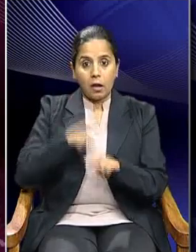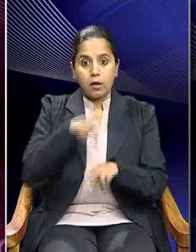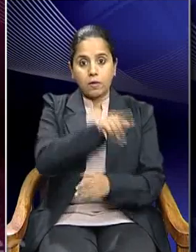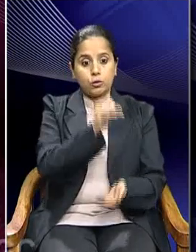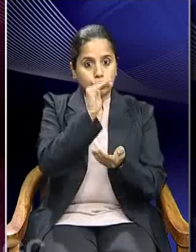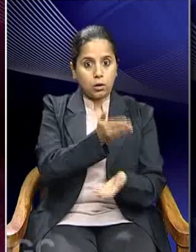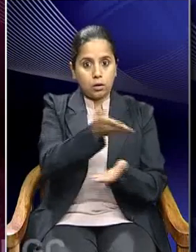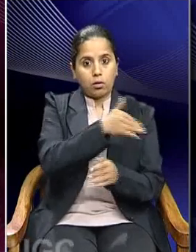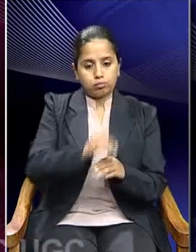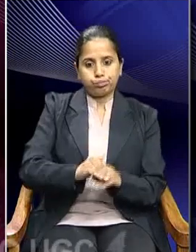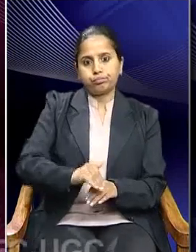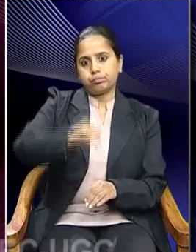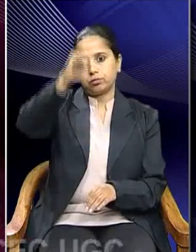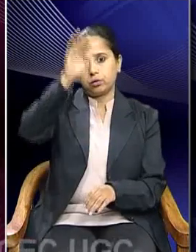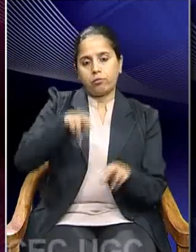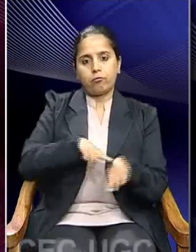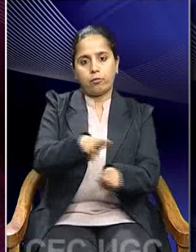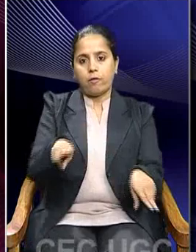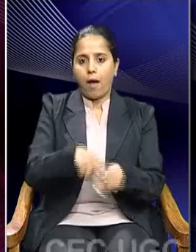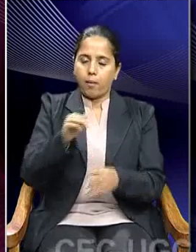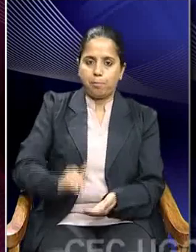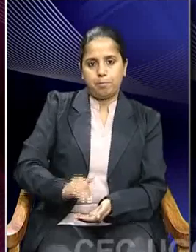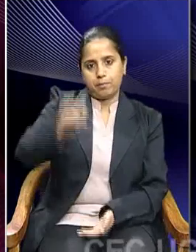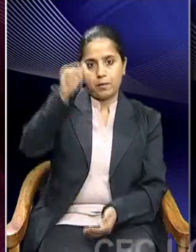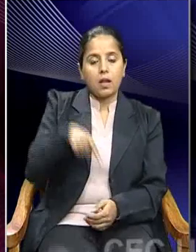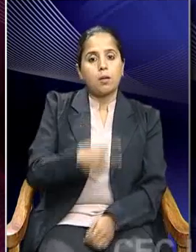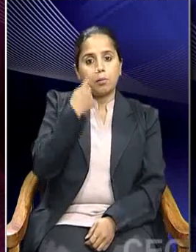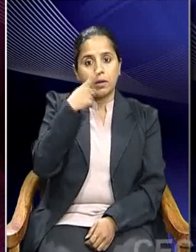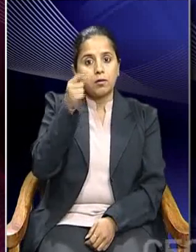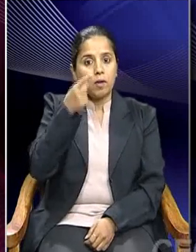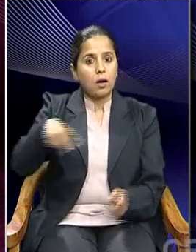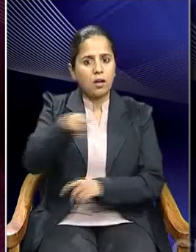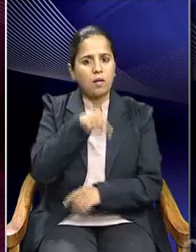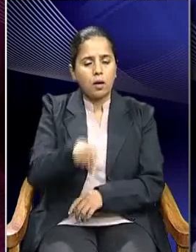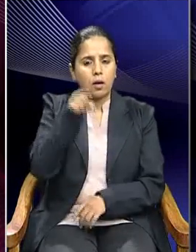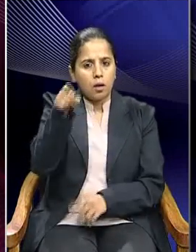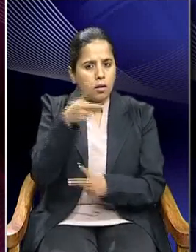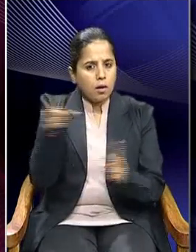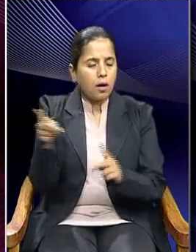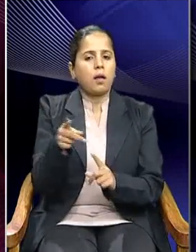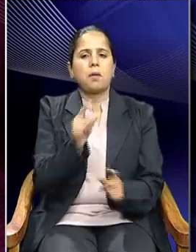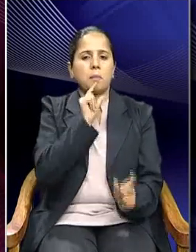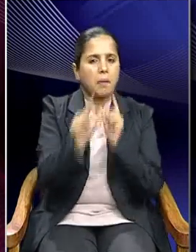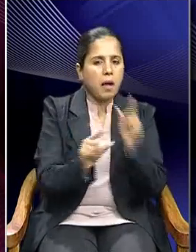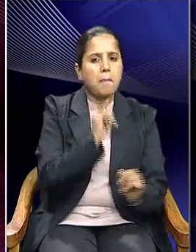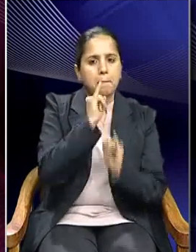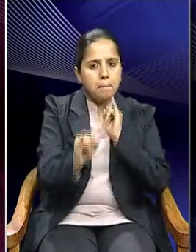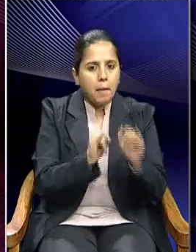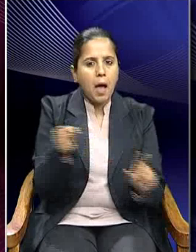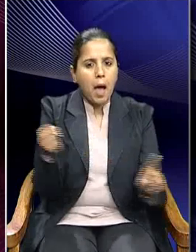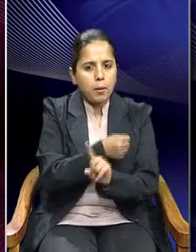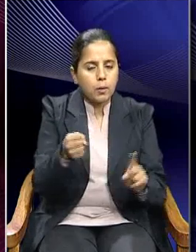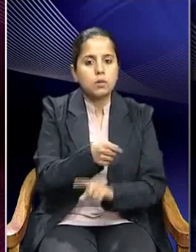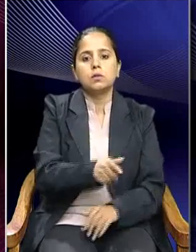child is growing up in a family where parents are in an abusive relation, the child tends